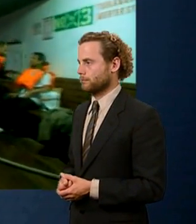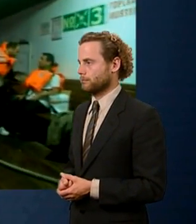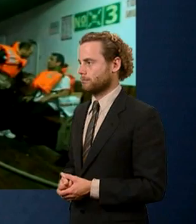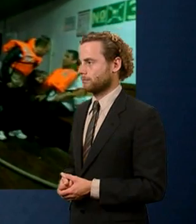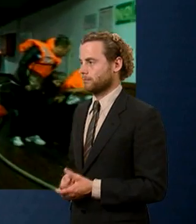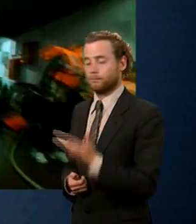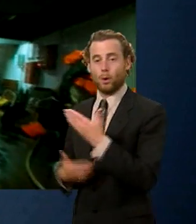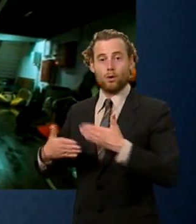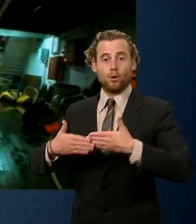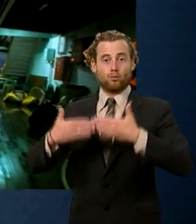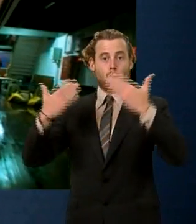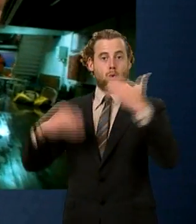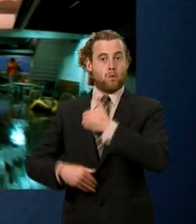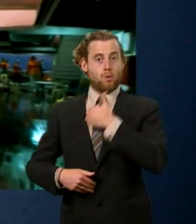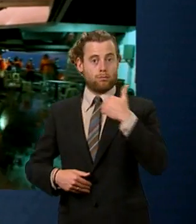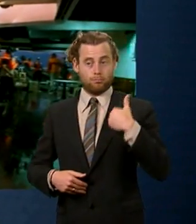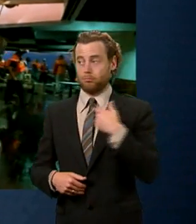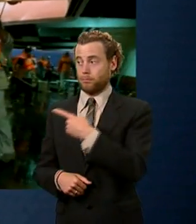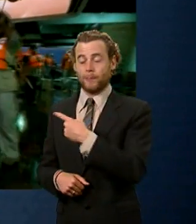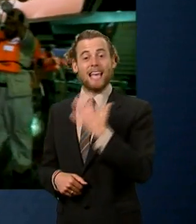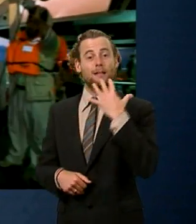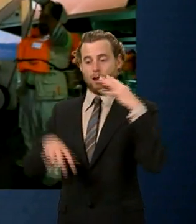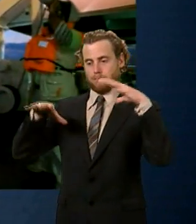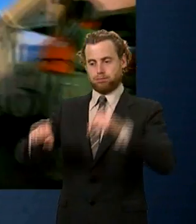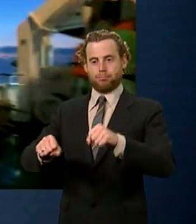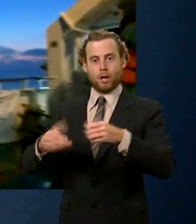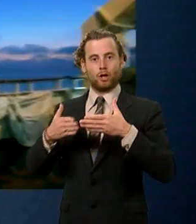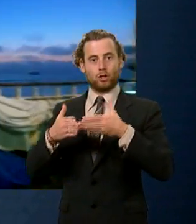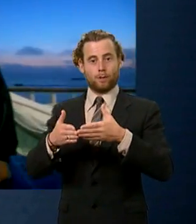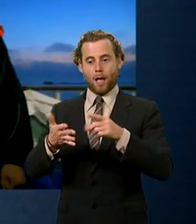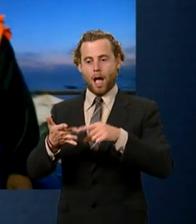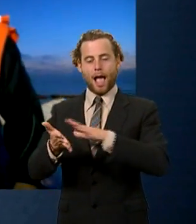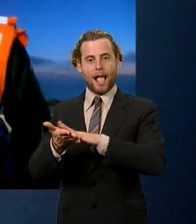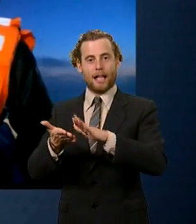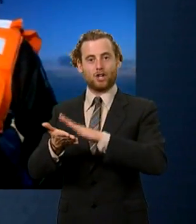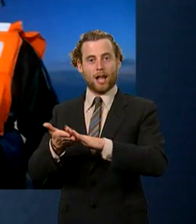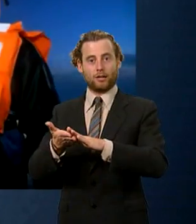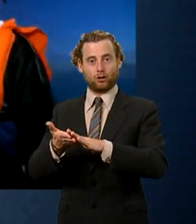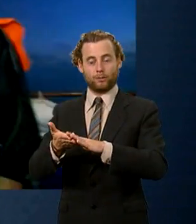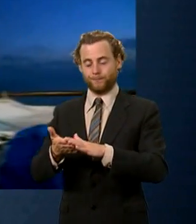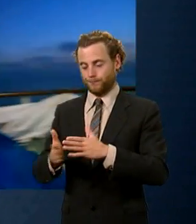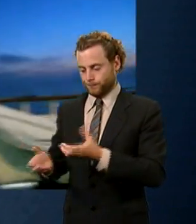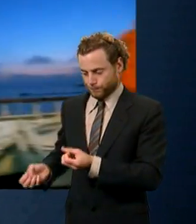It was dawn. The Israelis had taken the ship, and the IHH were collecting their dead.